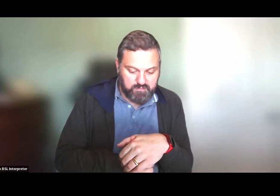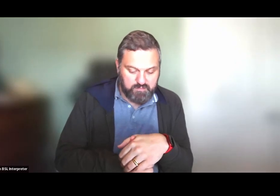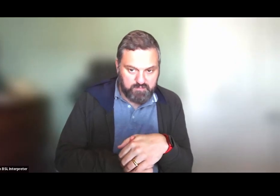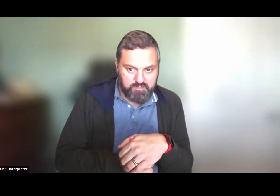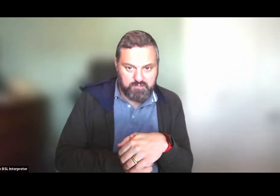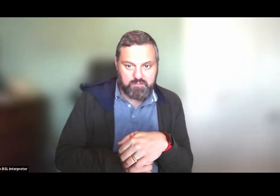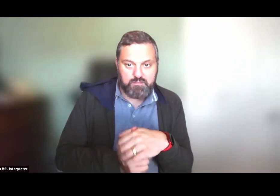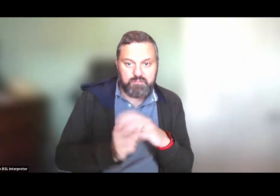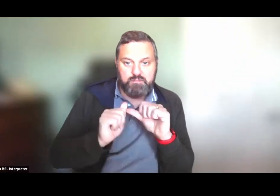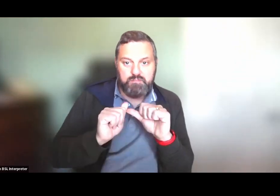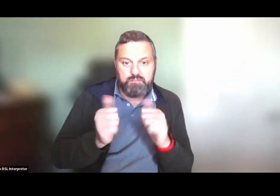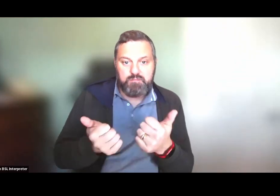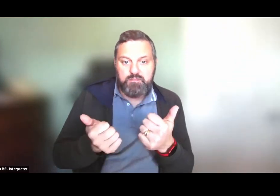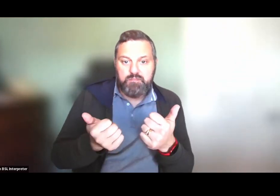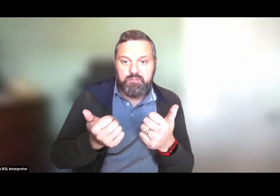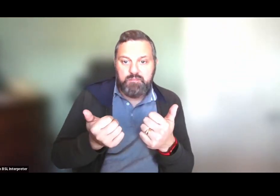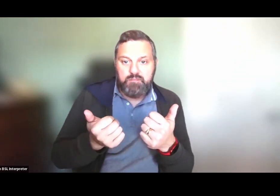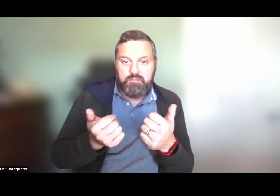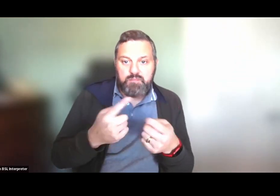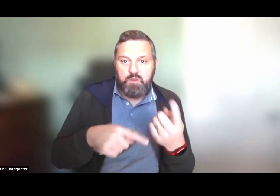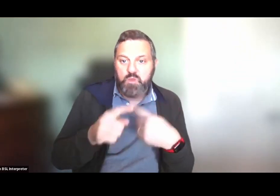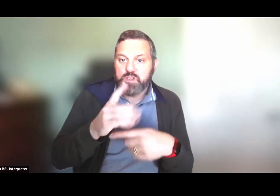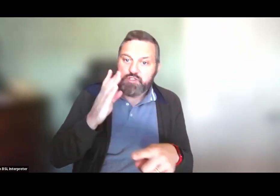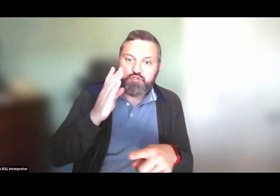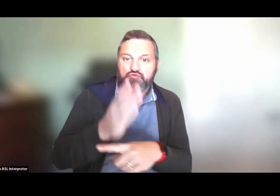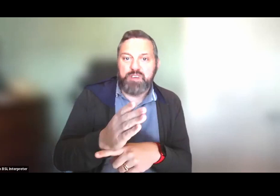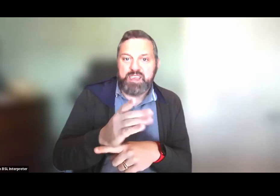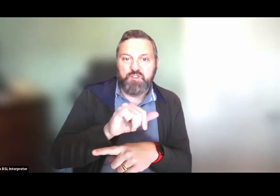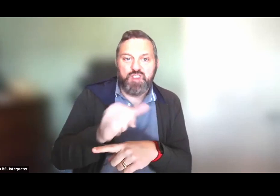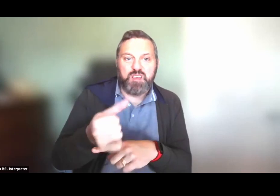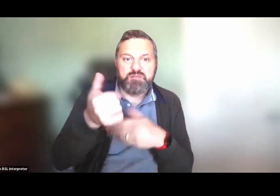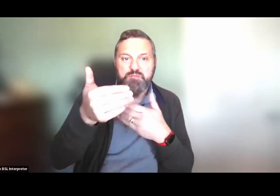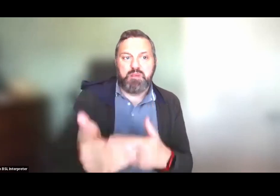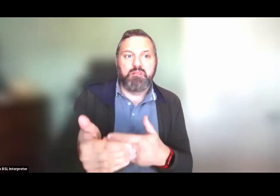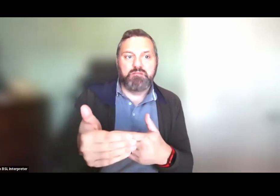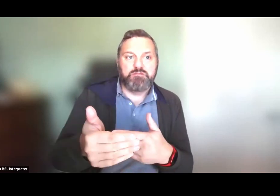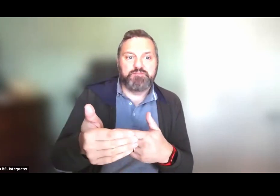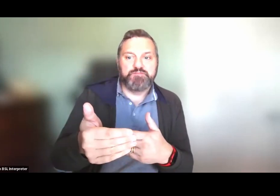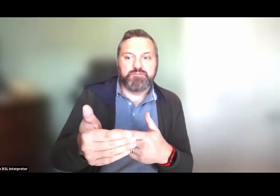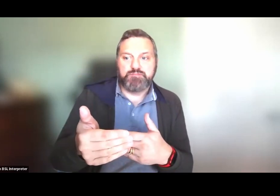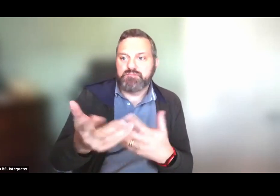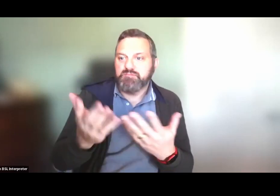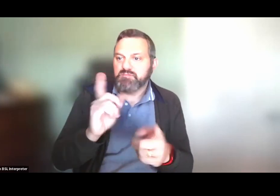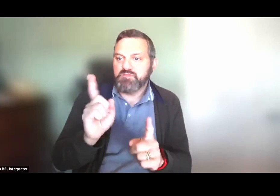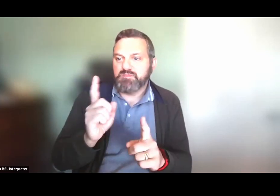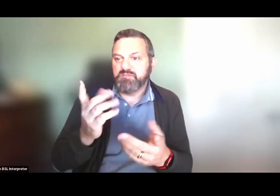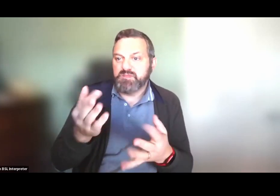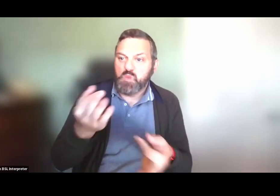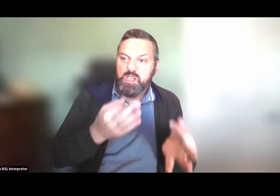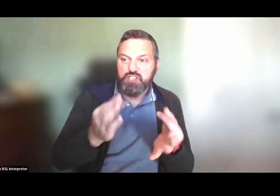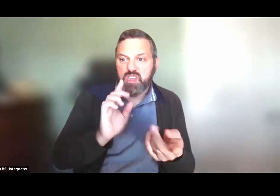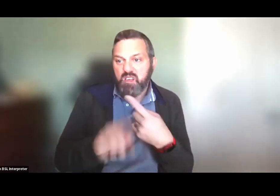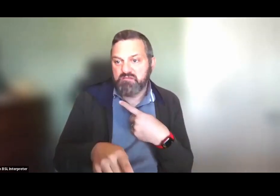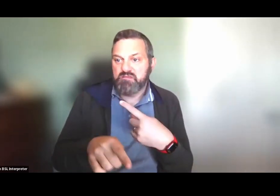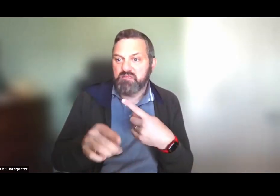Well, very good. I guess we will just jump right in then for this next part of the session, which is to have a bit of questions and answers and